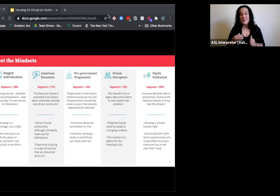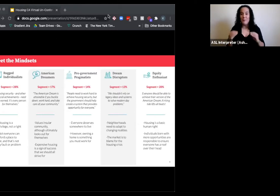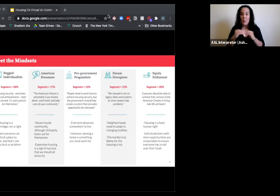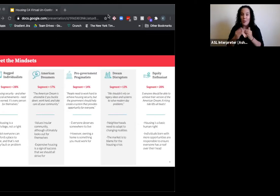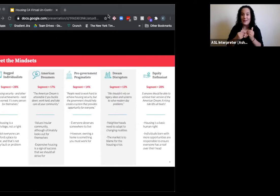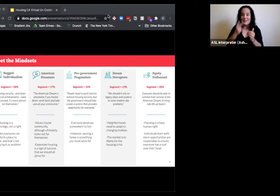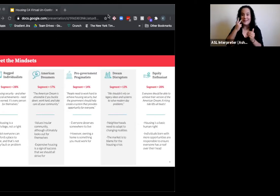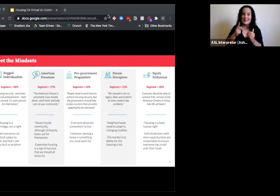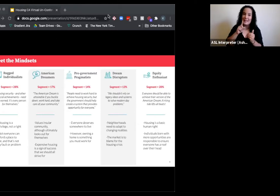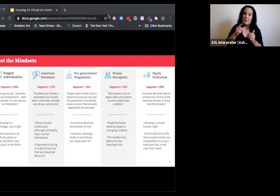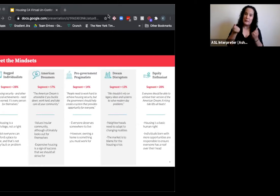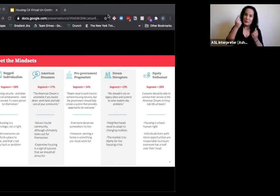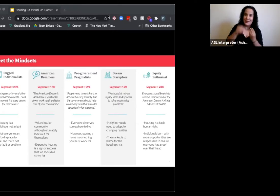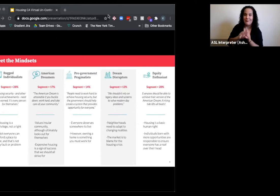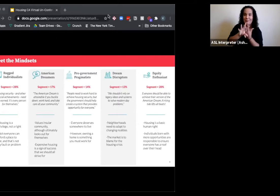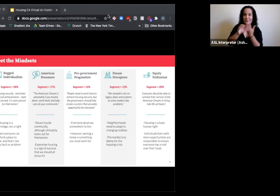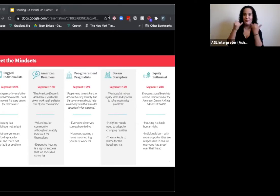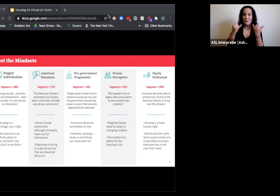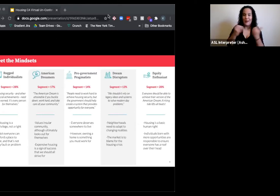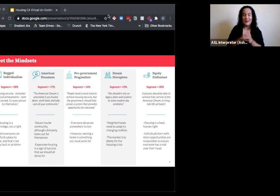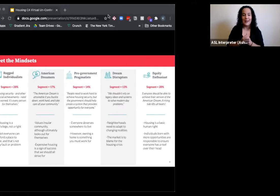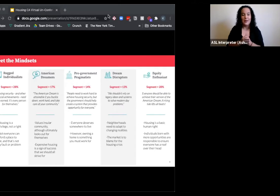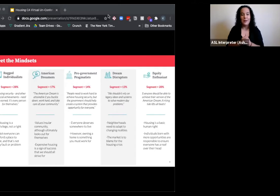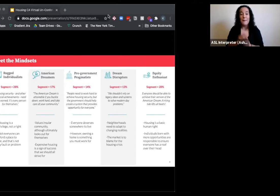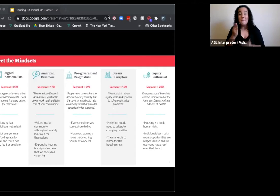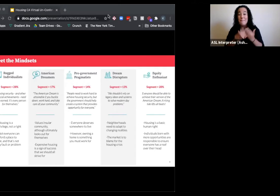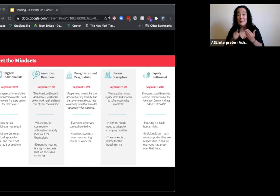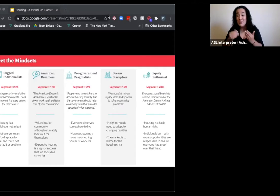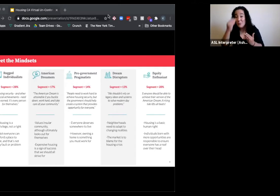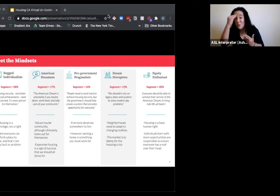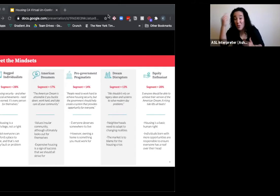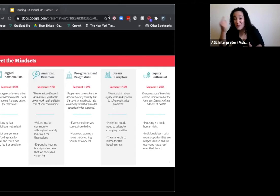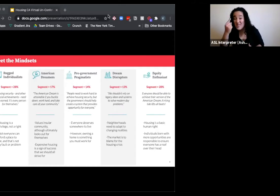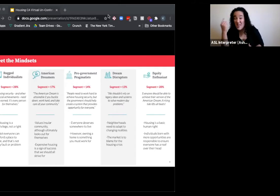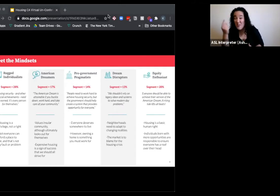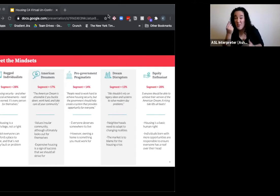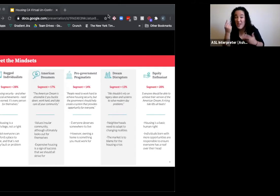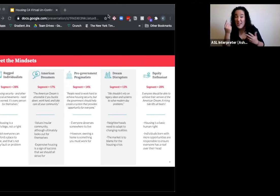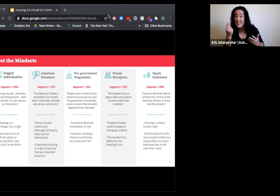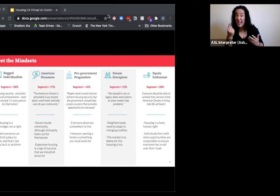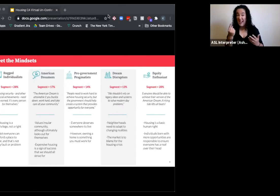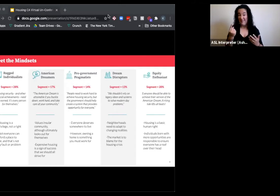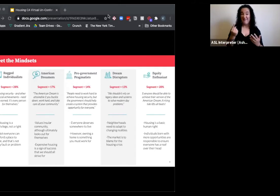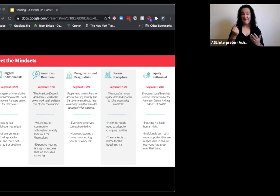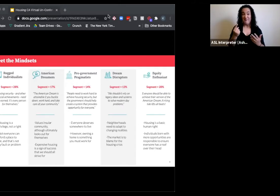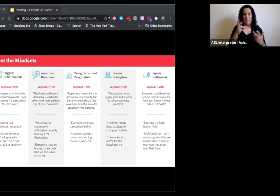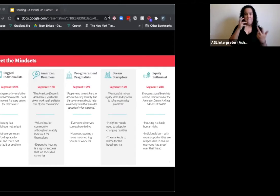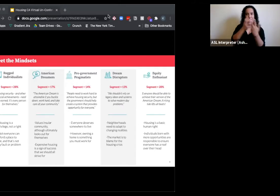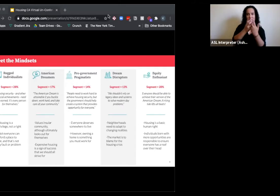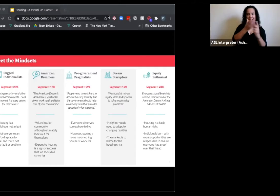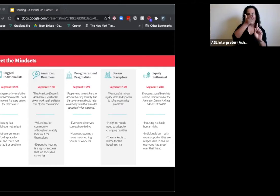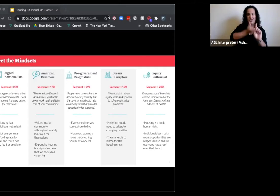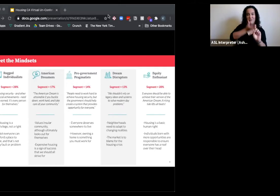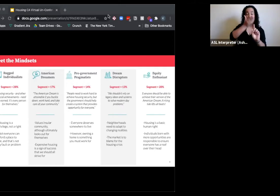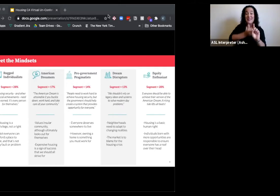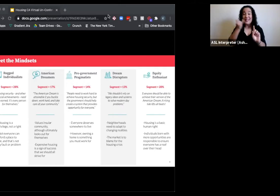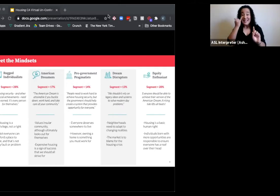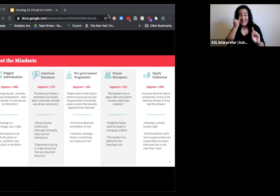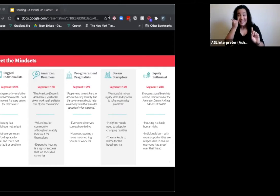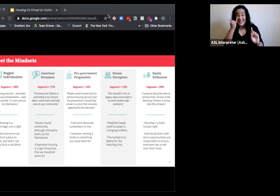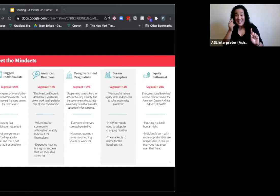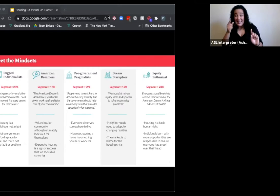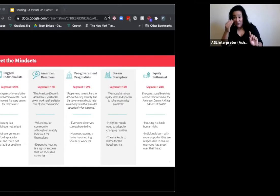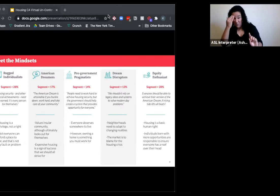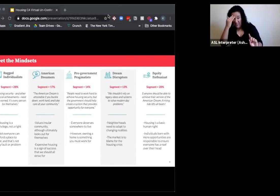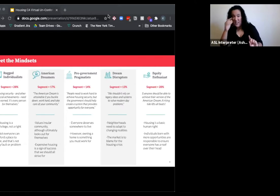I go through each of these segments, you maybe know somebody who maybe resembles this segment, put a plus one or I know that person